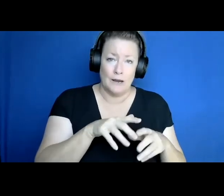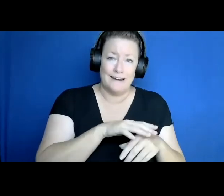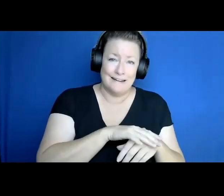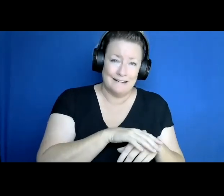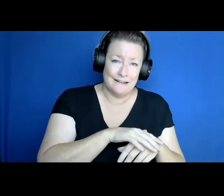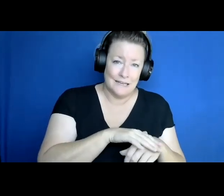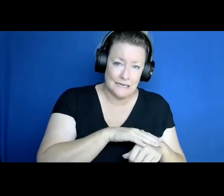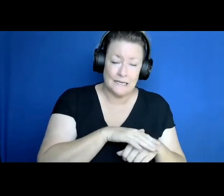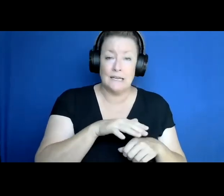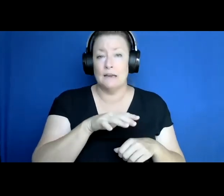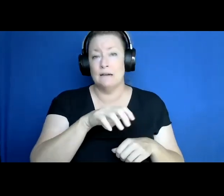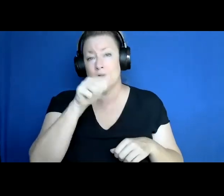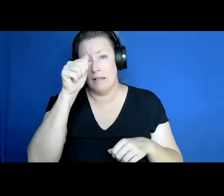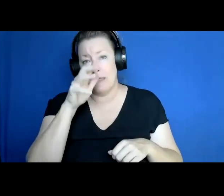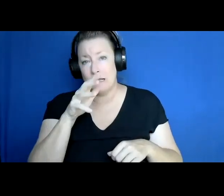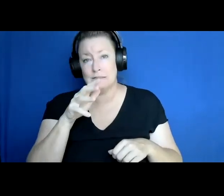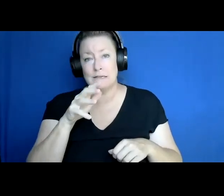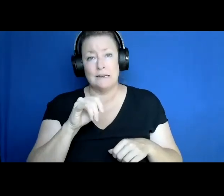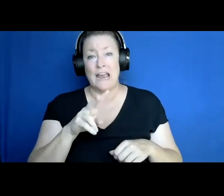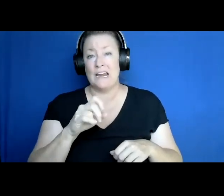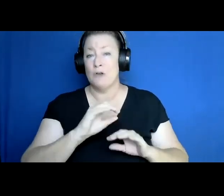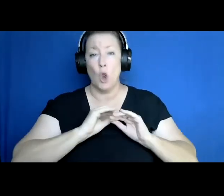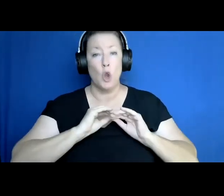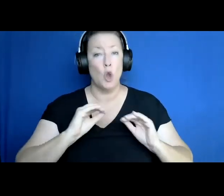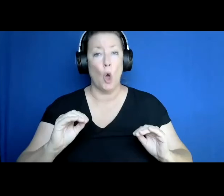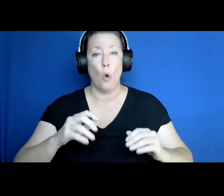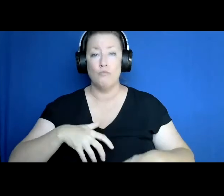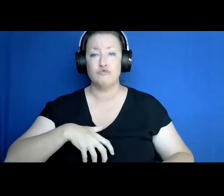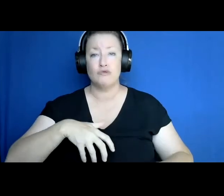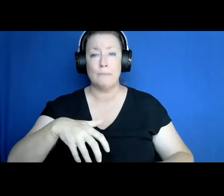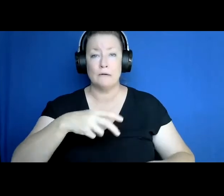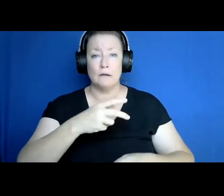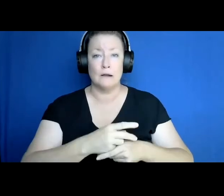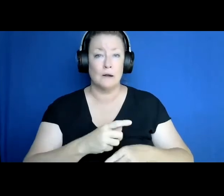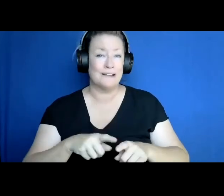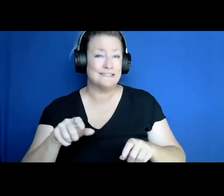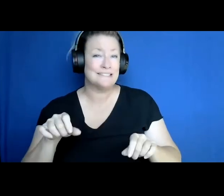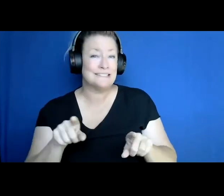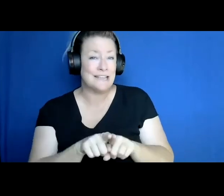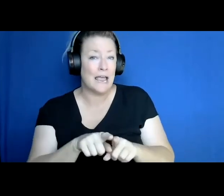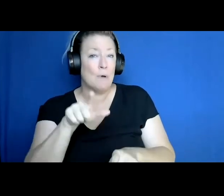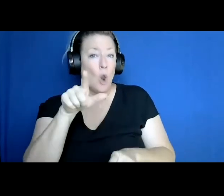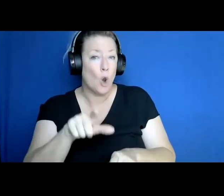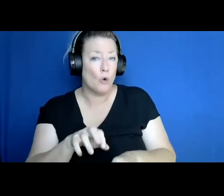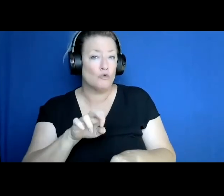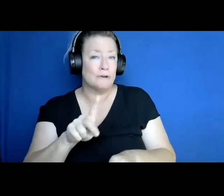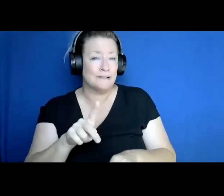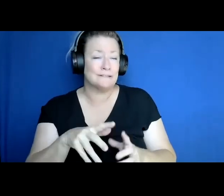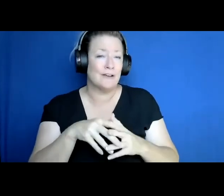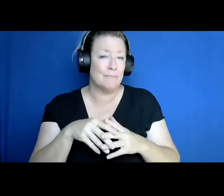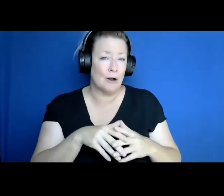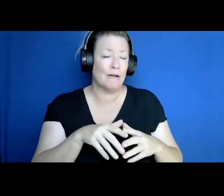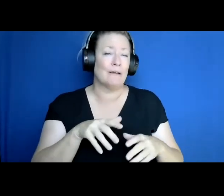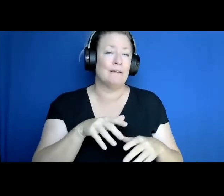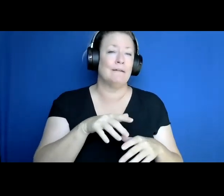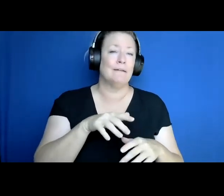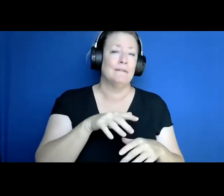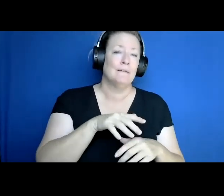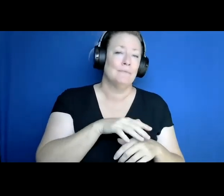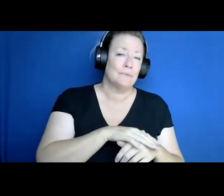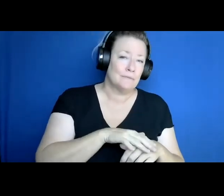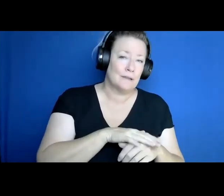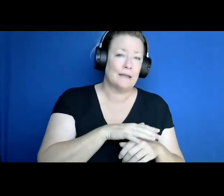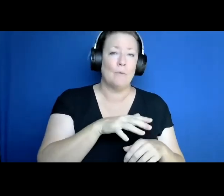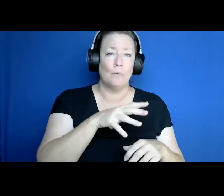receive no prenatal care could have the same low risk as American Indian and Alaska Native women who do receive prenatal